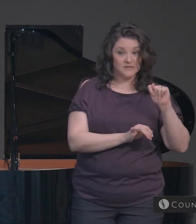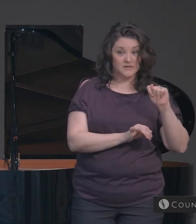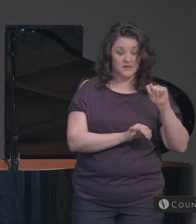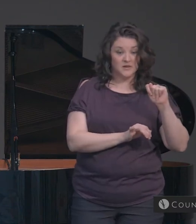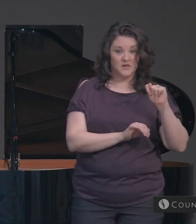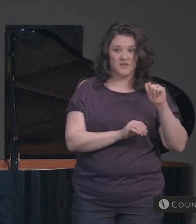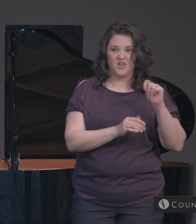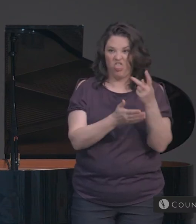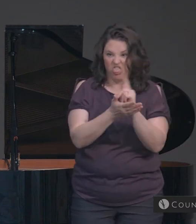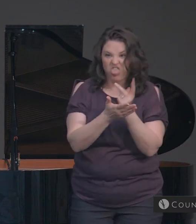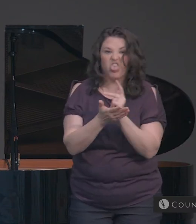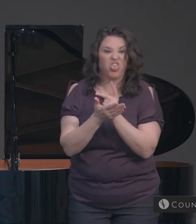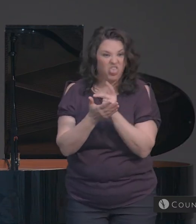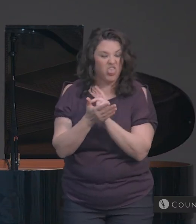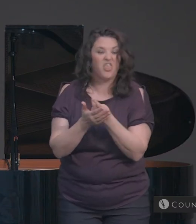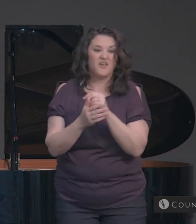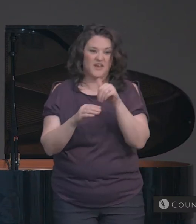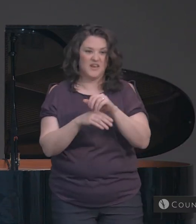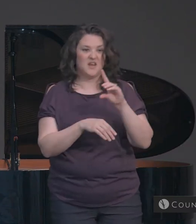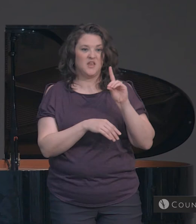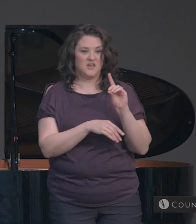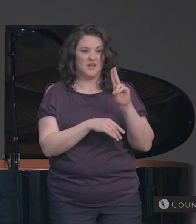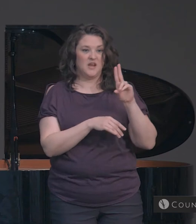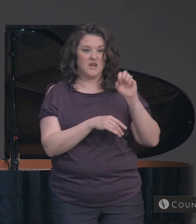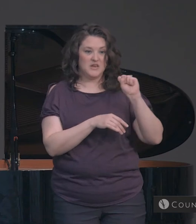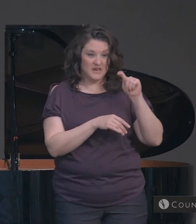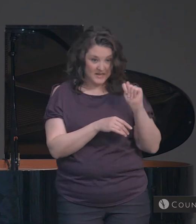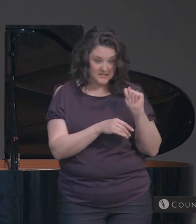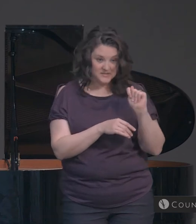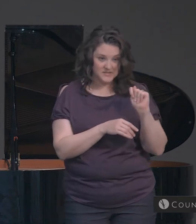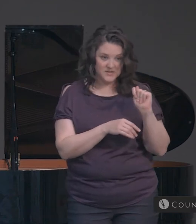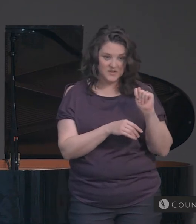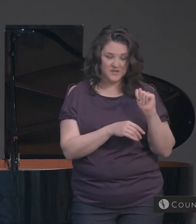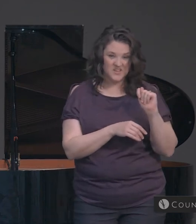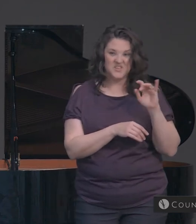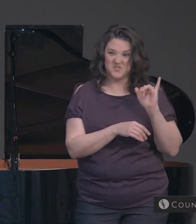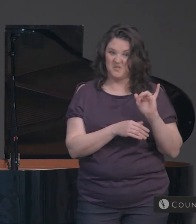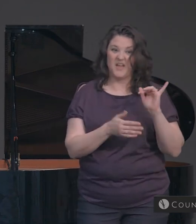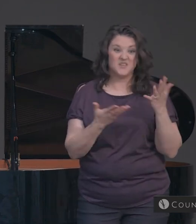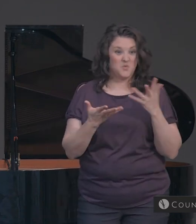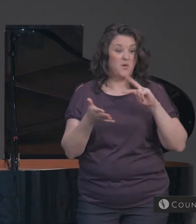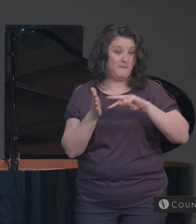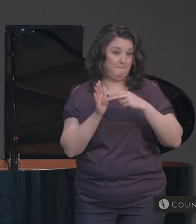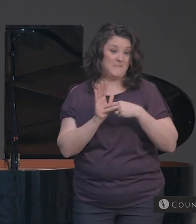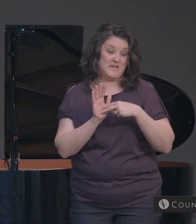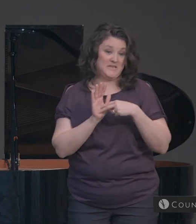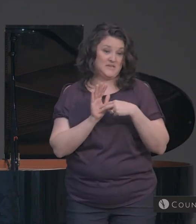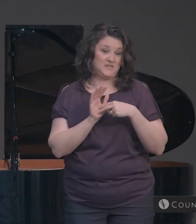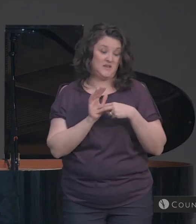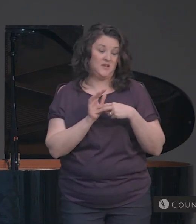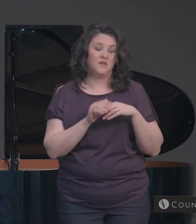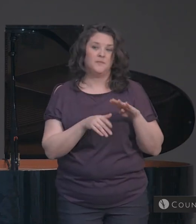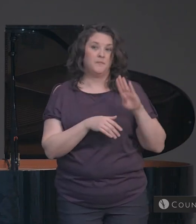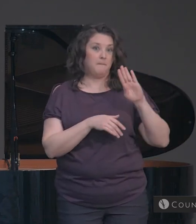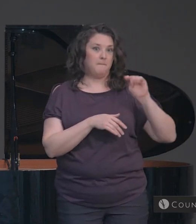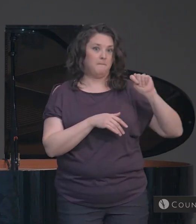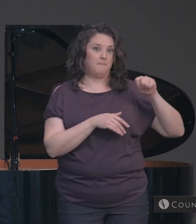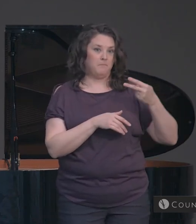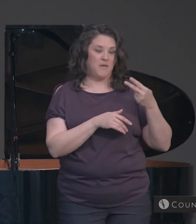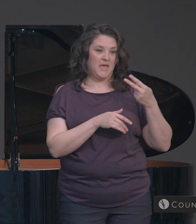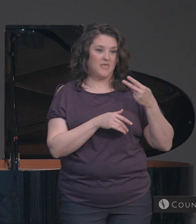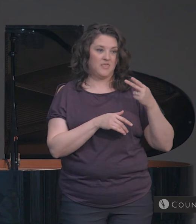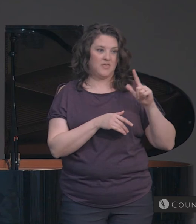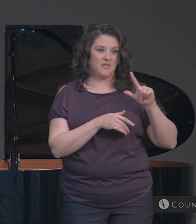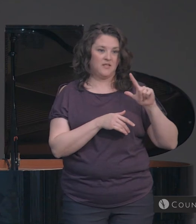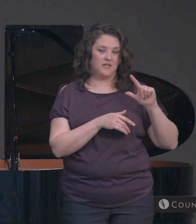That's what he's saying, because Bethlehem means house of dust, roll yourself of dust. Bethlehem is house of